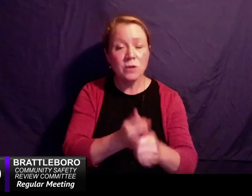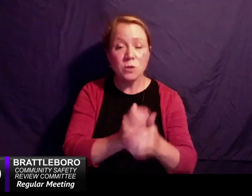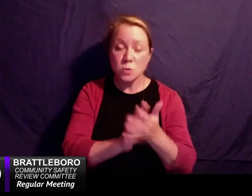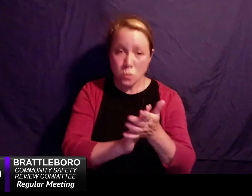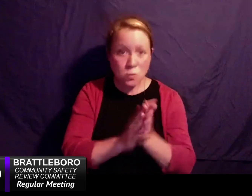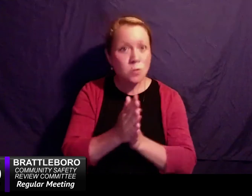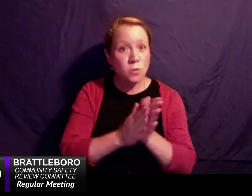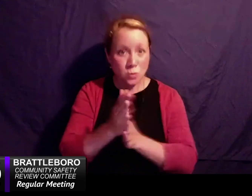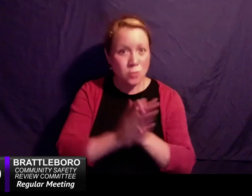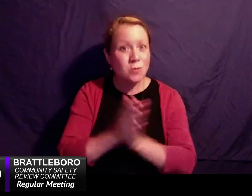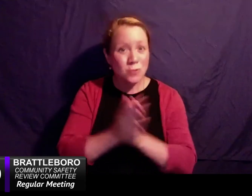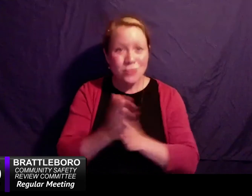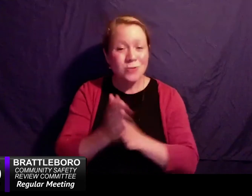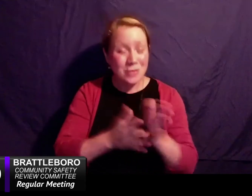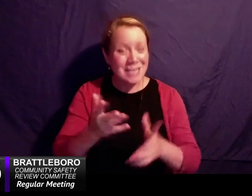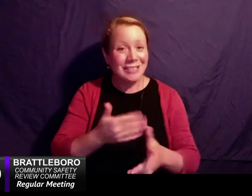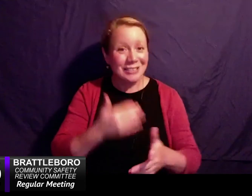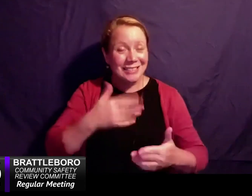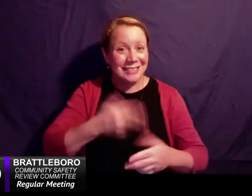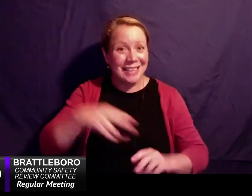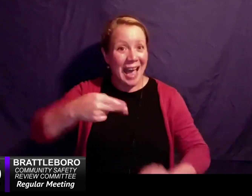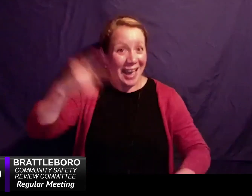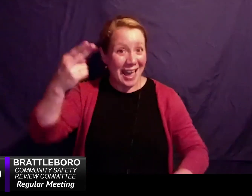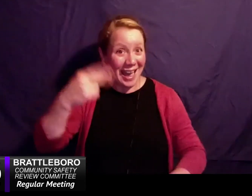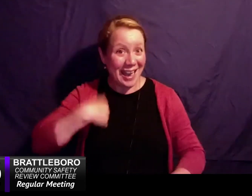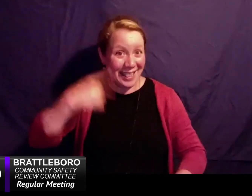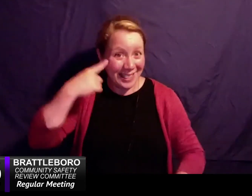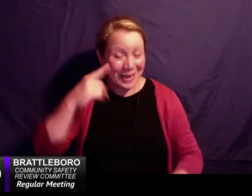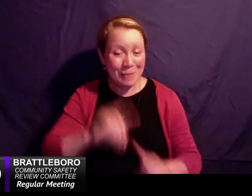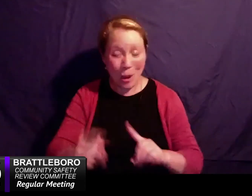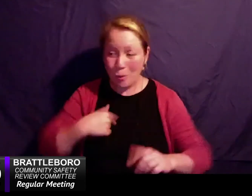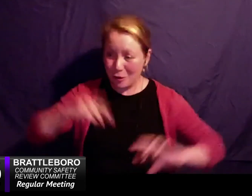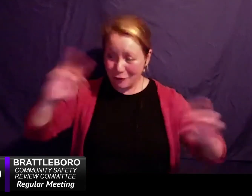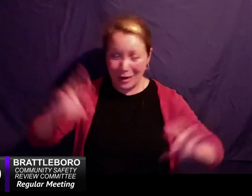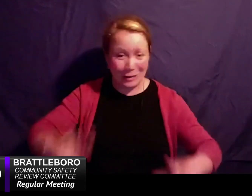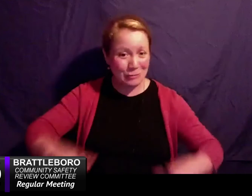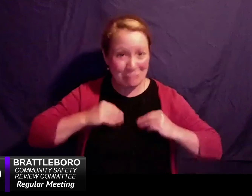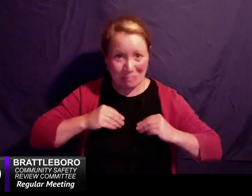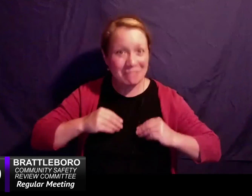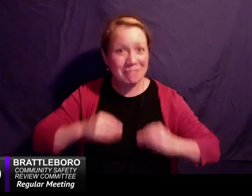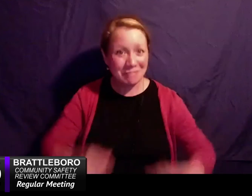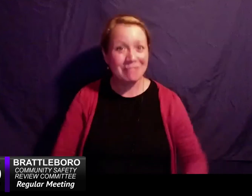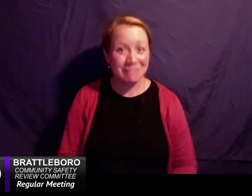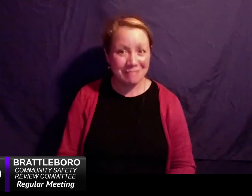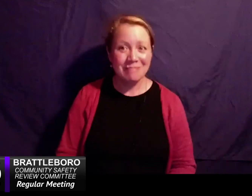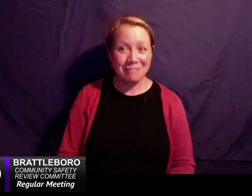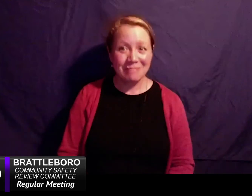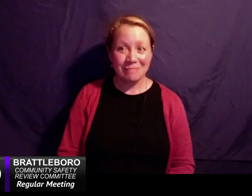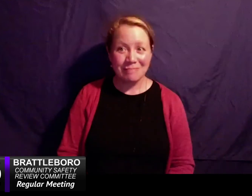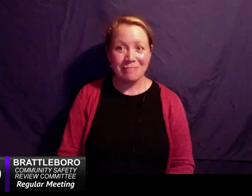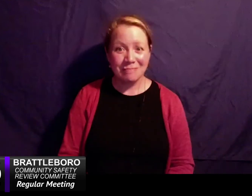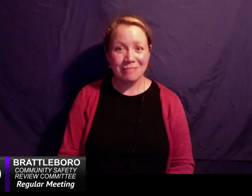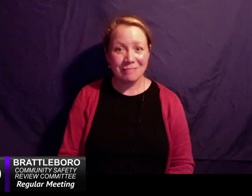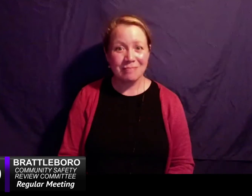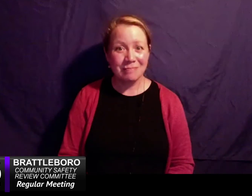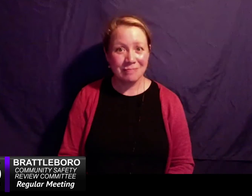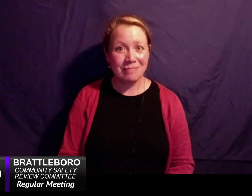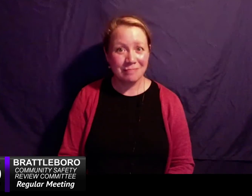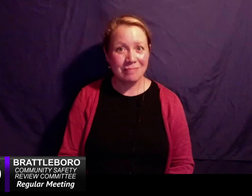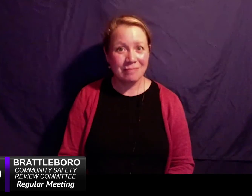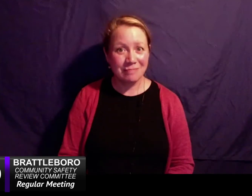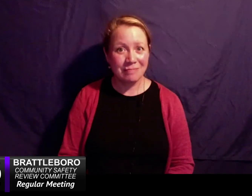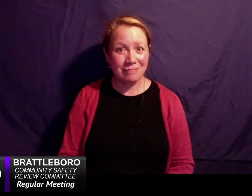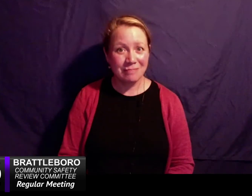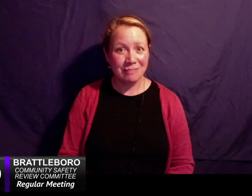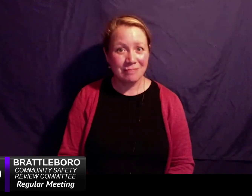I will say, I think. And we're ready for it. And we will hopefully help ready